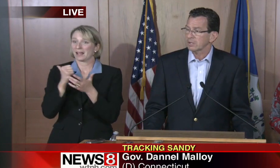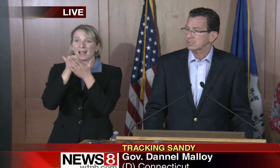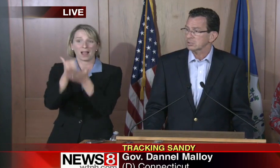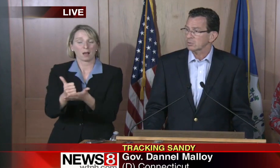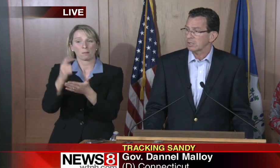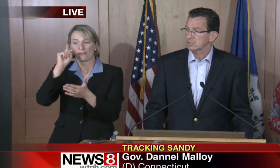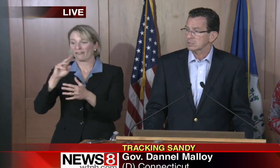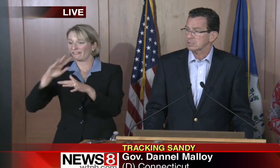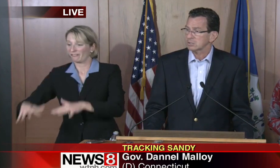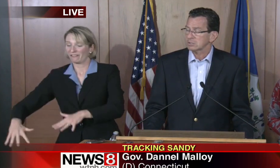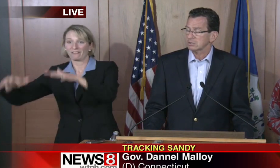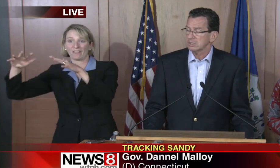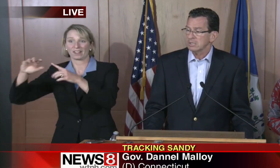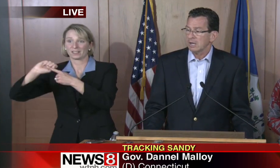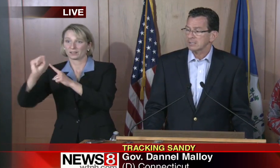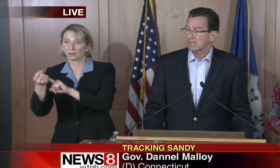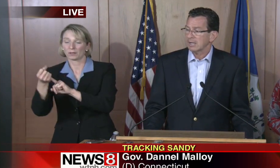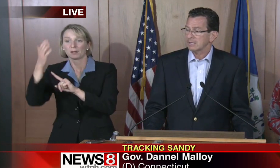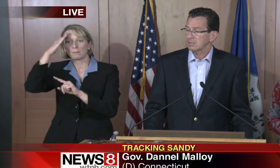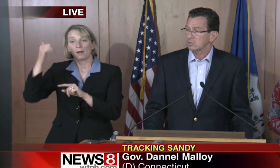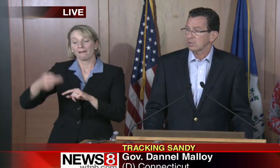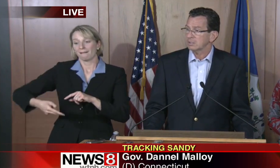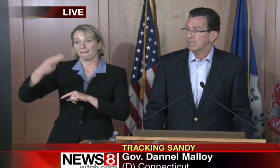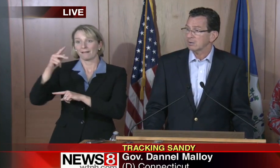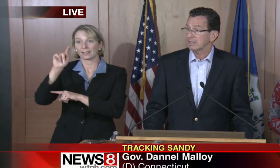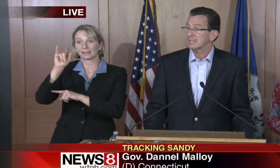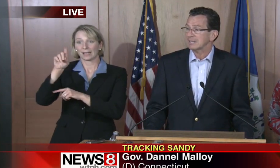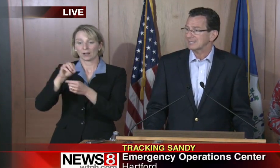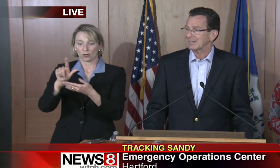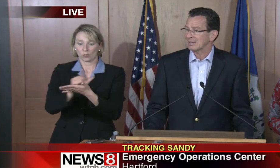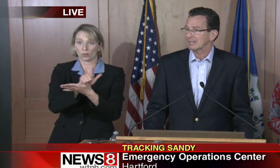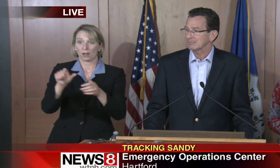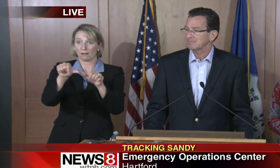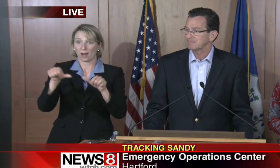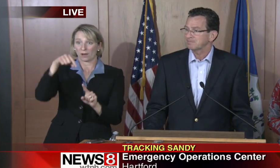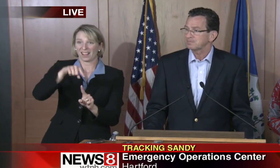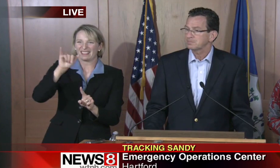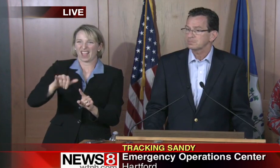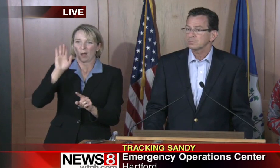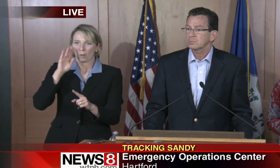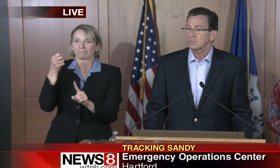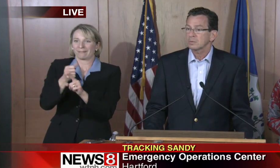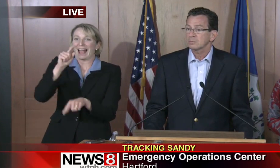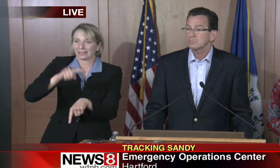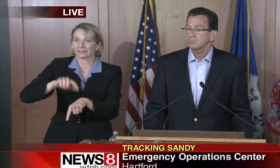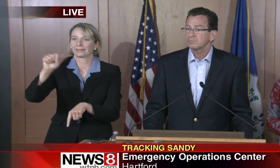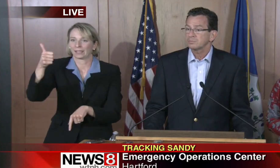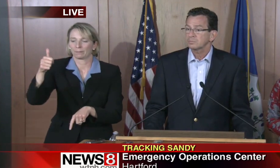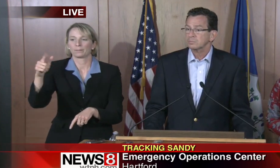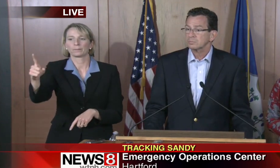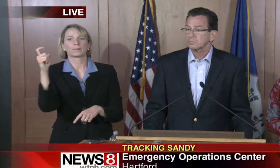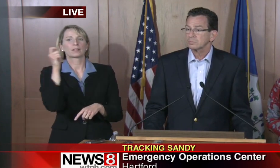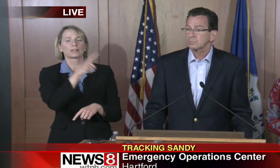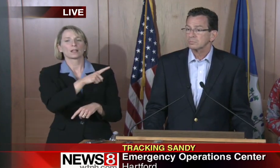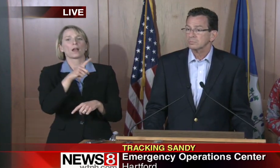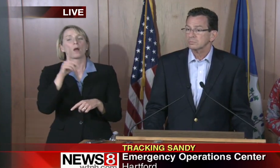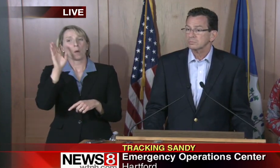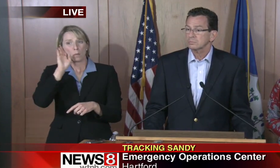our flooding situation, since high tide in the New London area is at 10 o'clock. How difficult will it be to maneuver in the